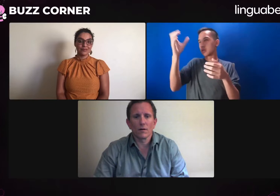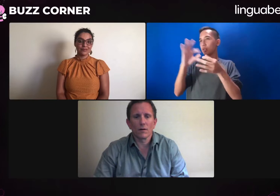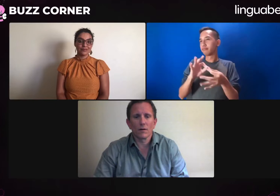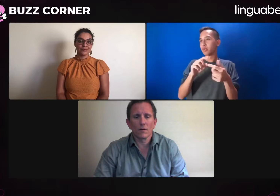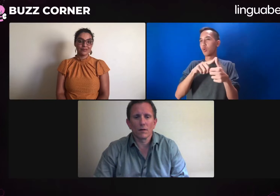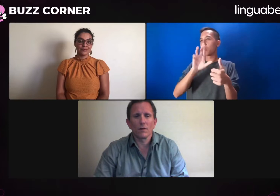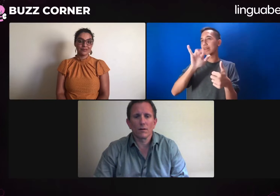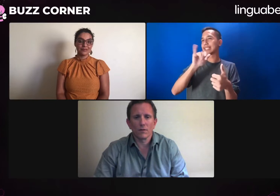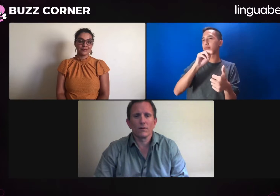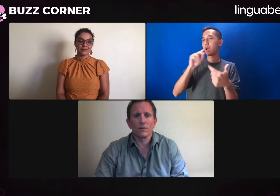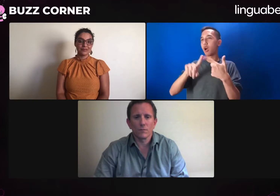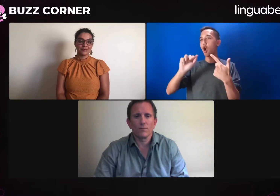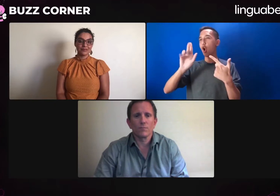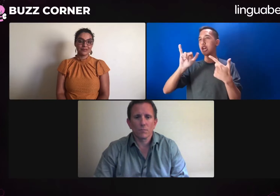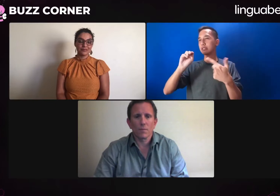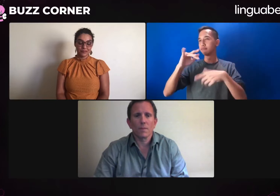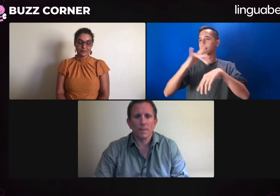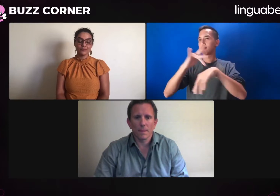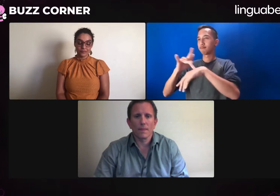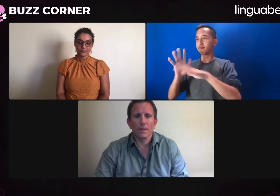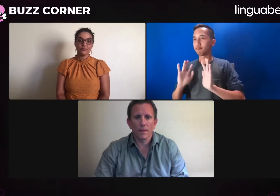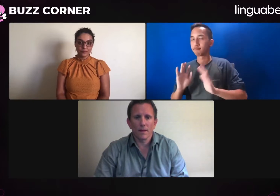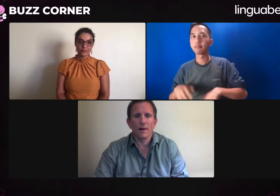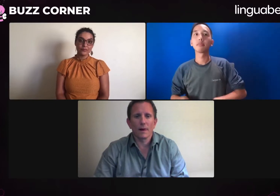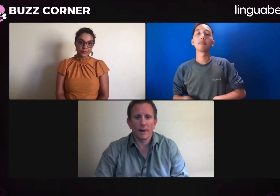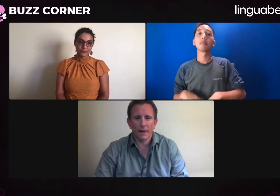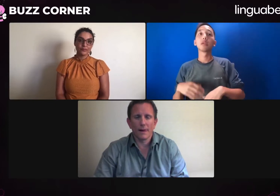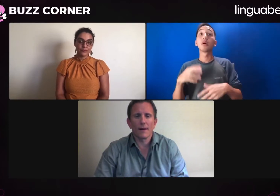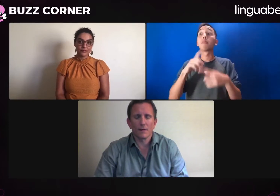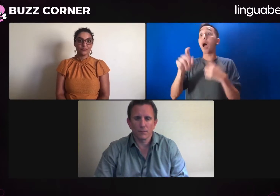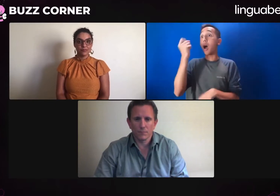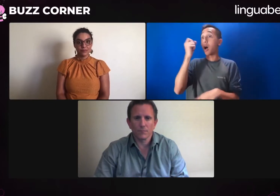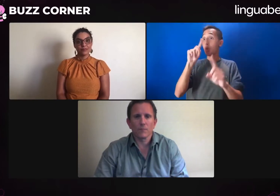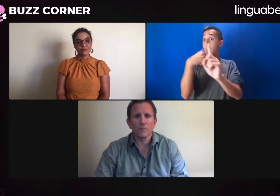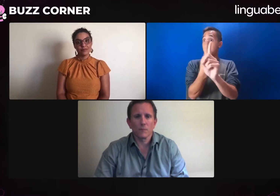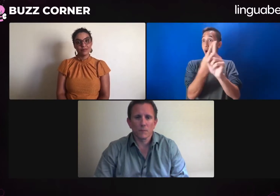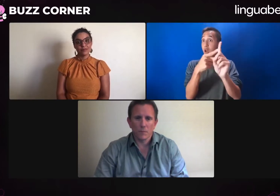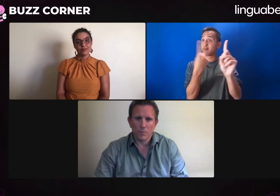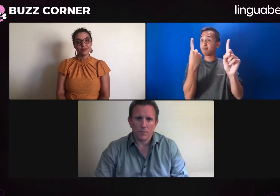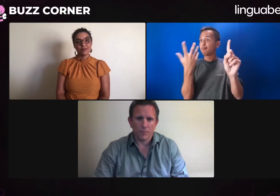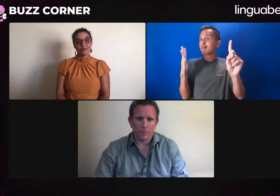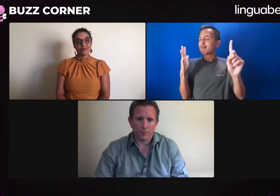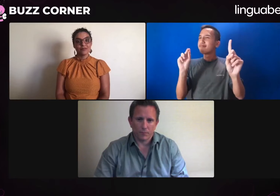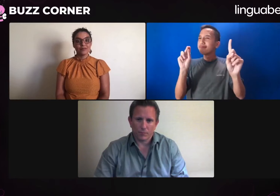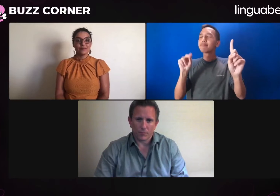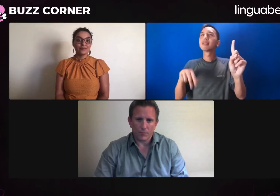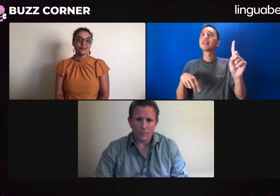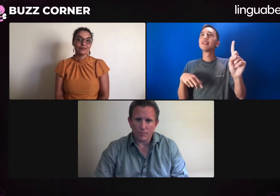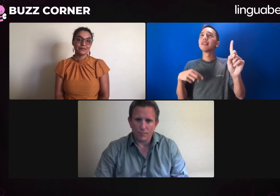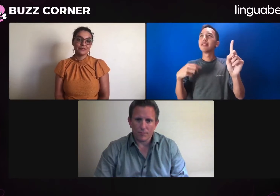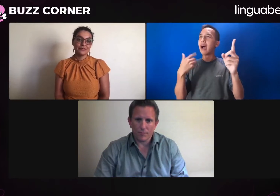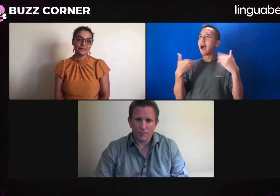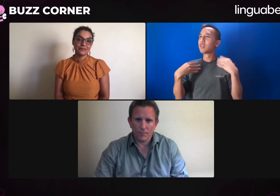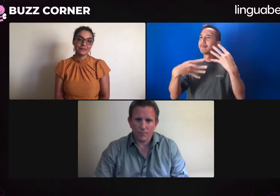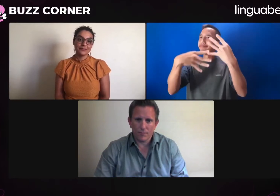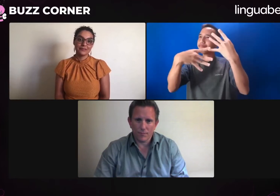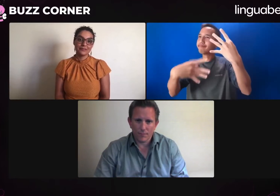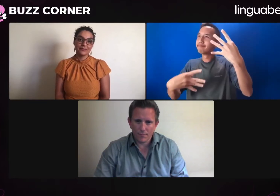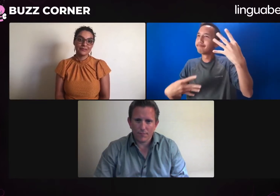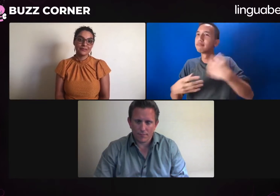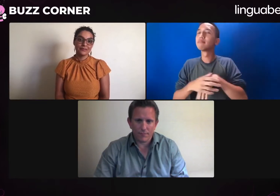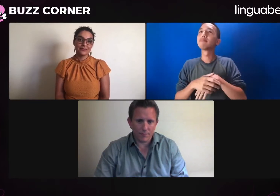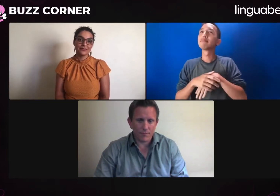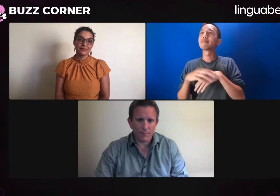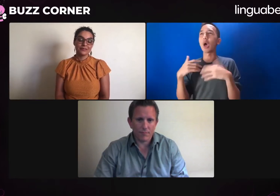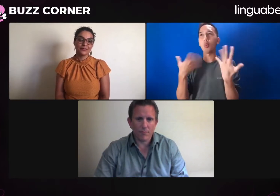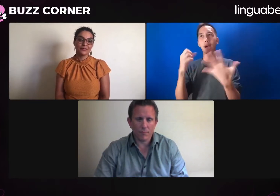opportunity, whereas a deaf interpreter, they do struggle. So we're looking at the two different areas of racism and Audism. And this is not a singular